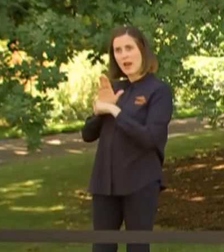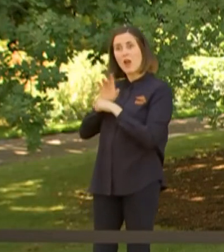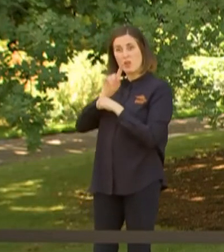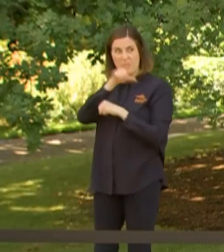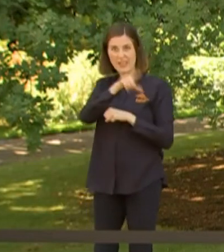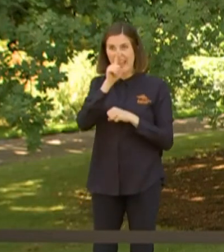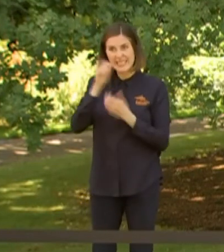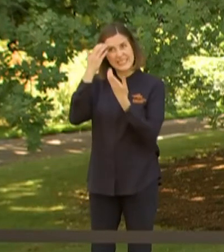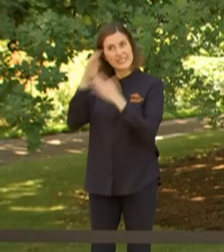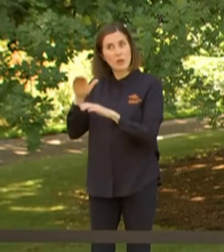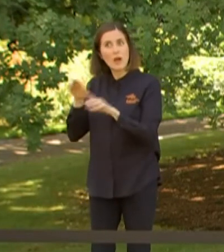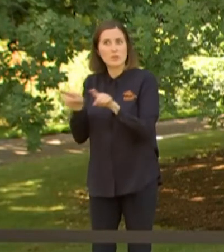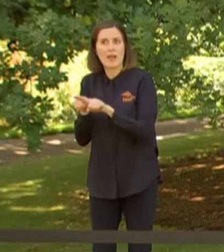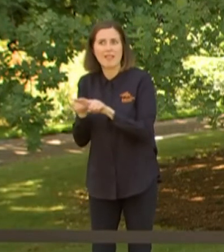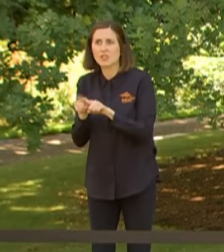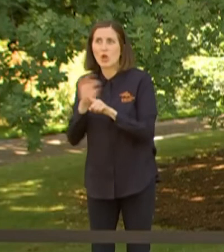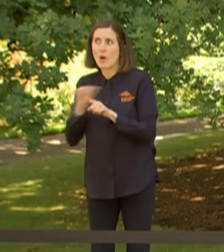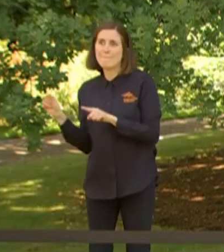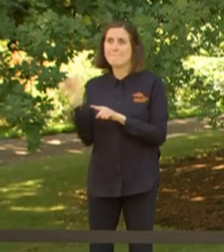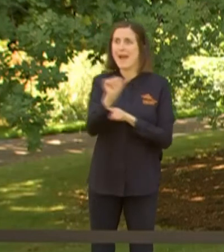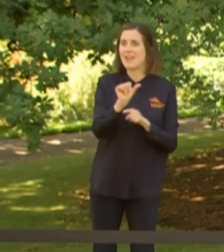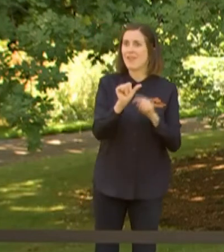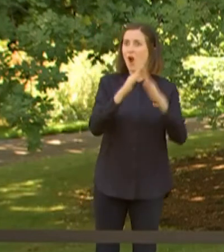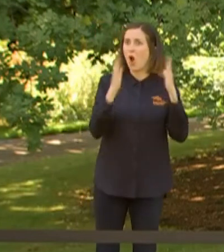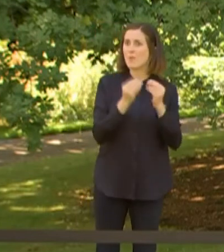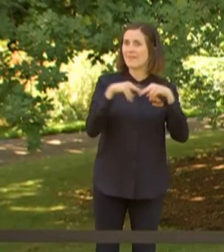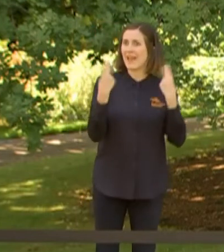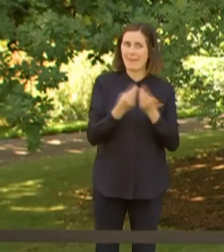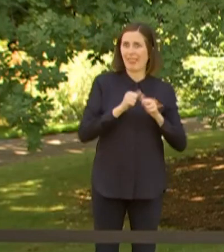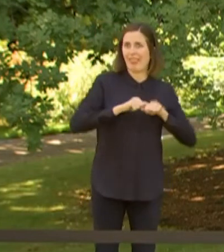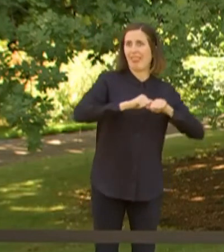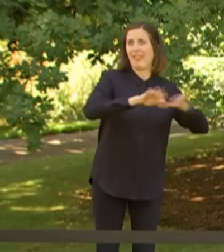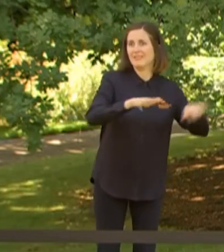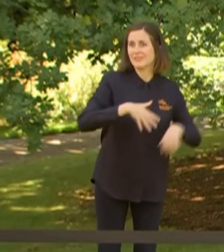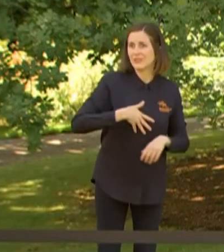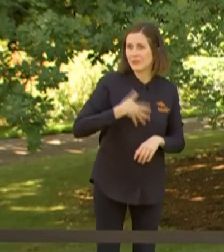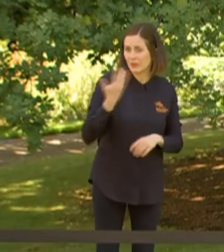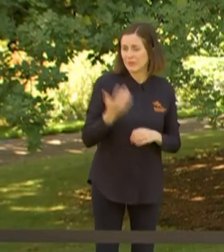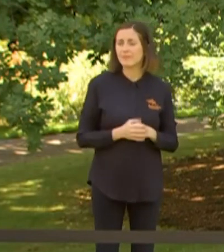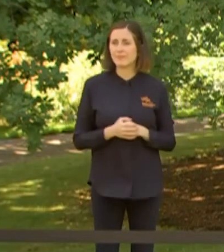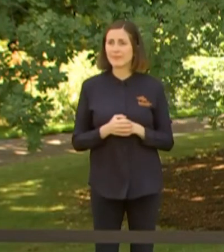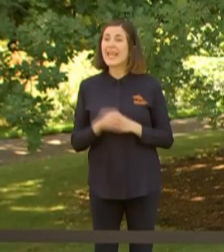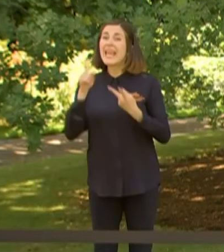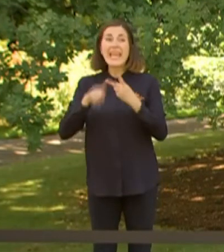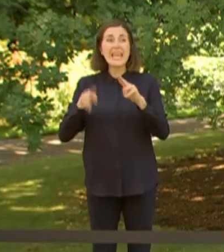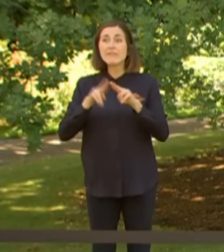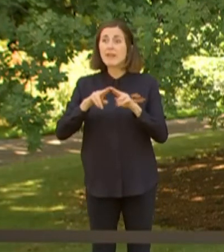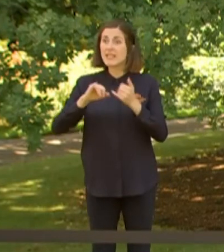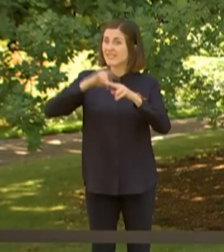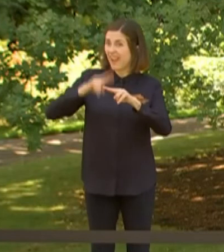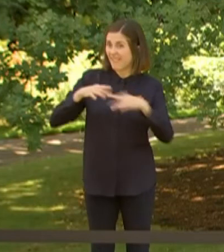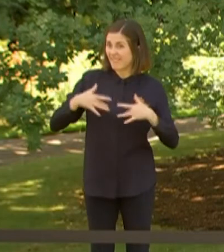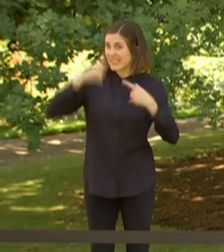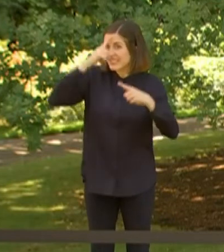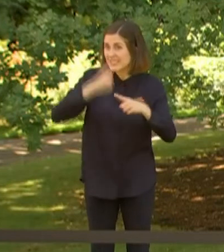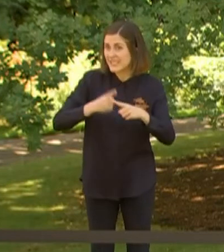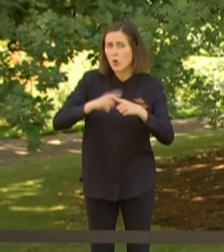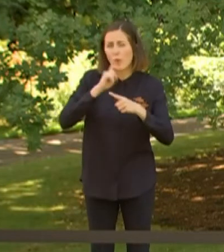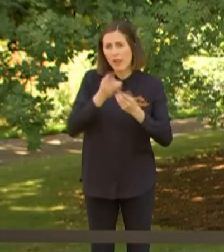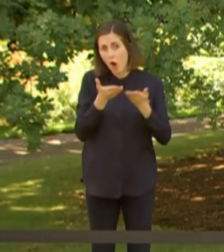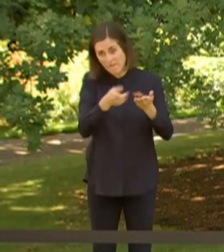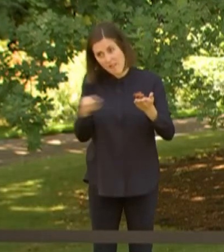provide immediate testing for family members who are in any way symptomatic and also offer once-a-week testing. We